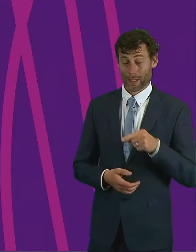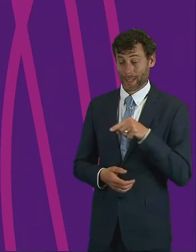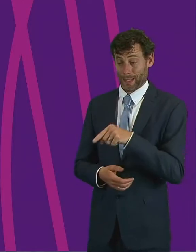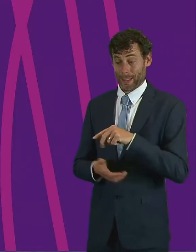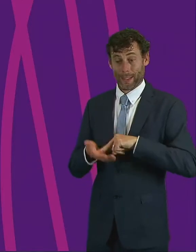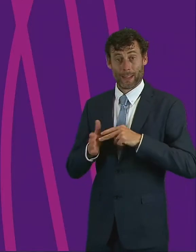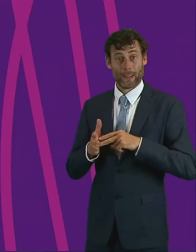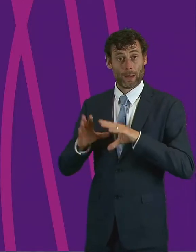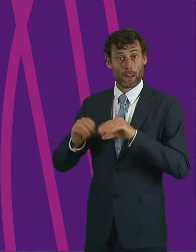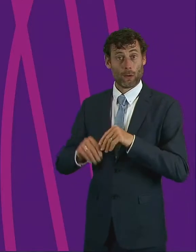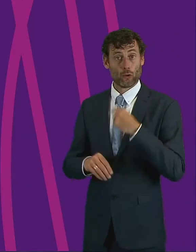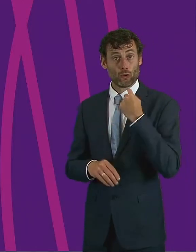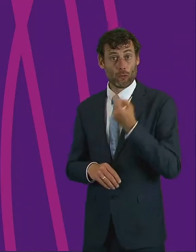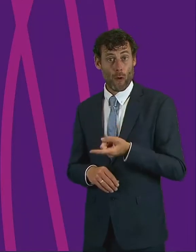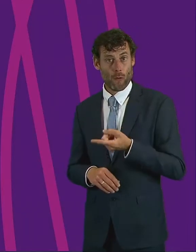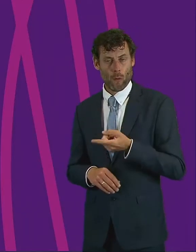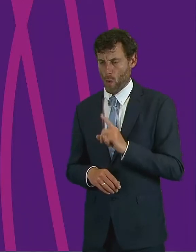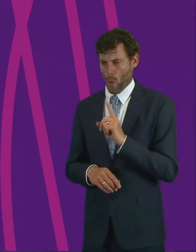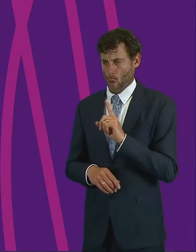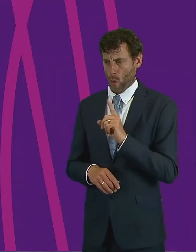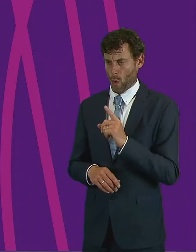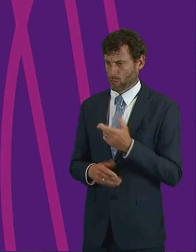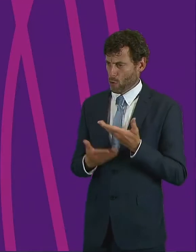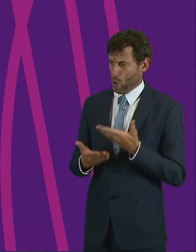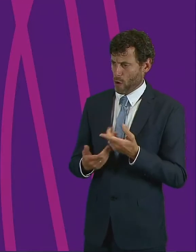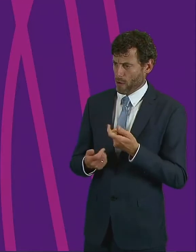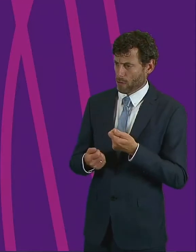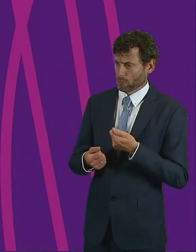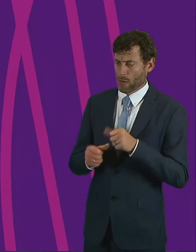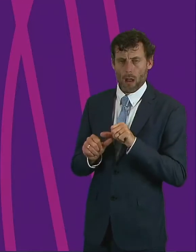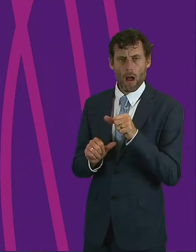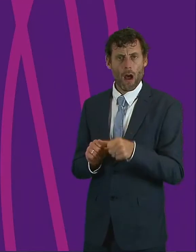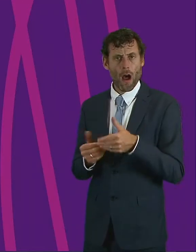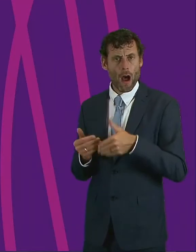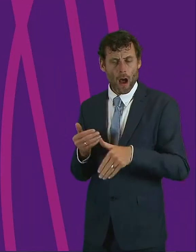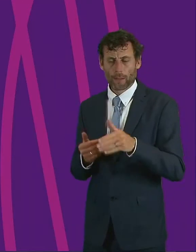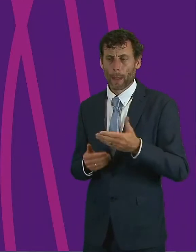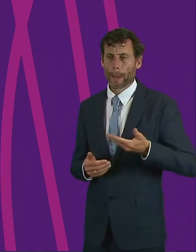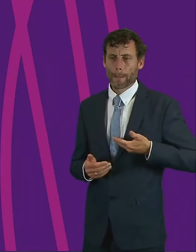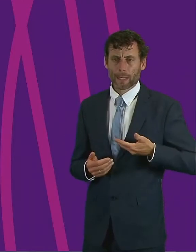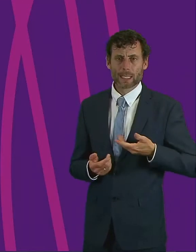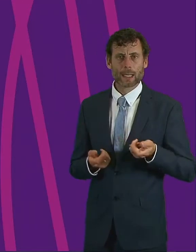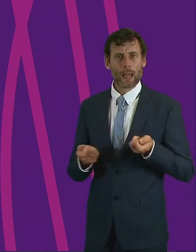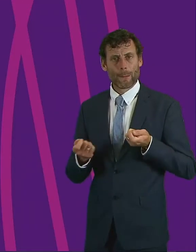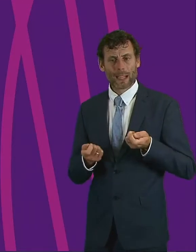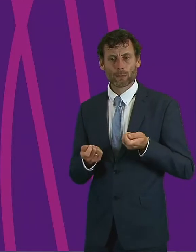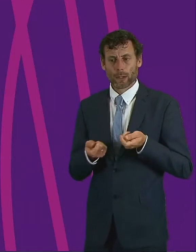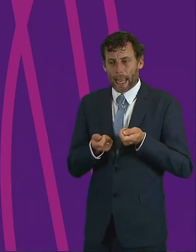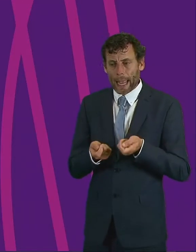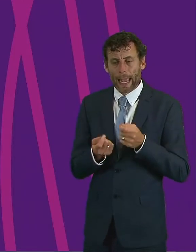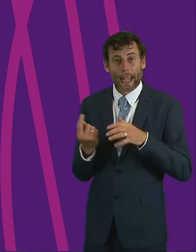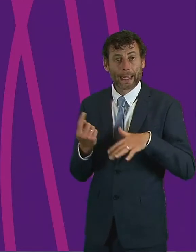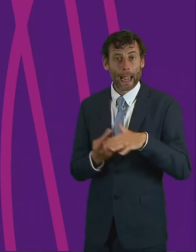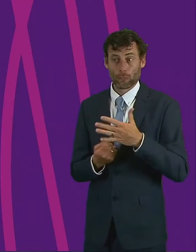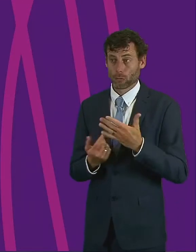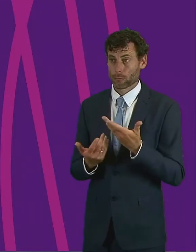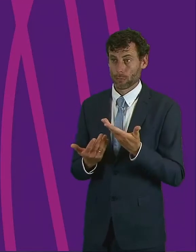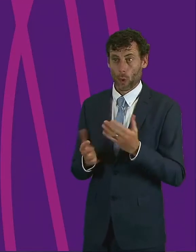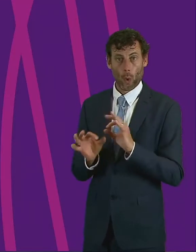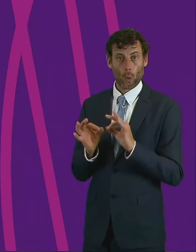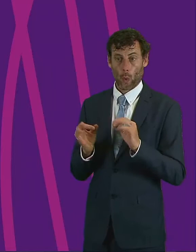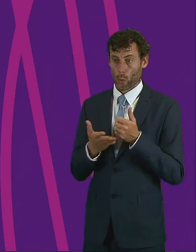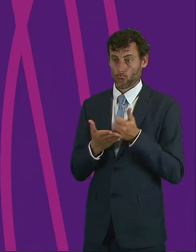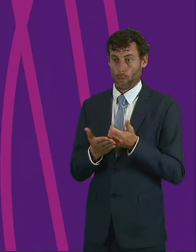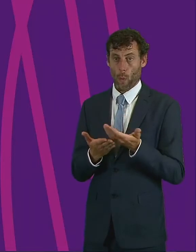and there is no replacement. Businesses, including those in events management and catering who have received nothing so far, would have been waiting to hear the